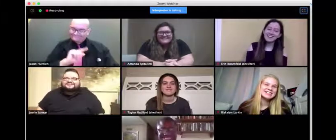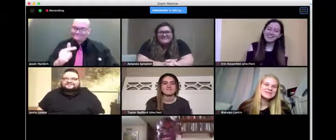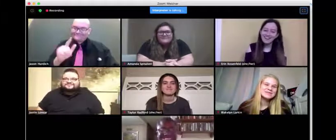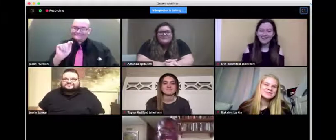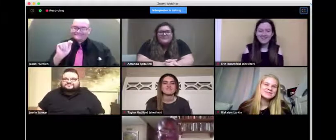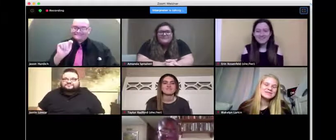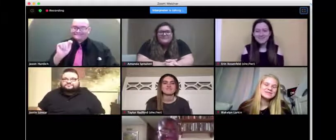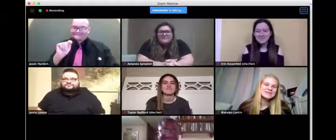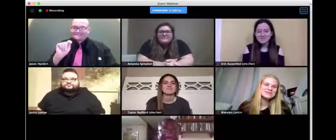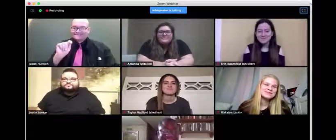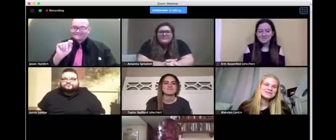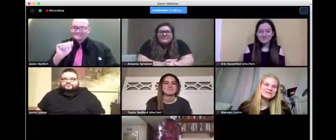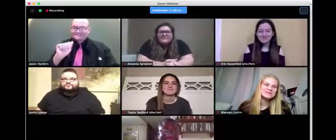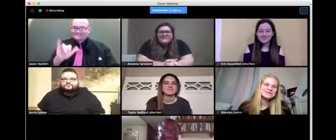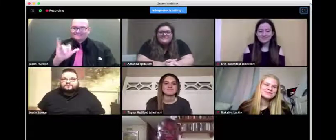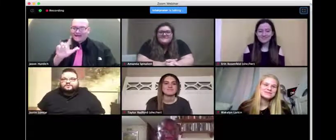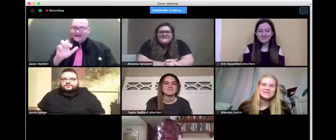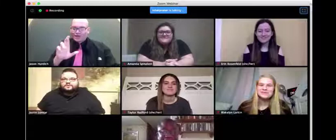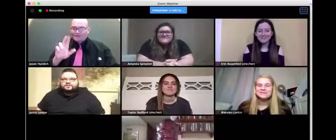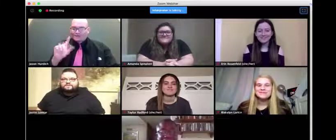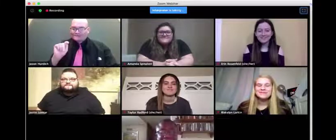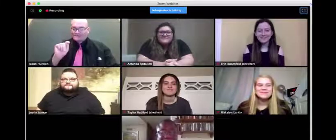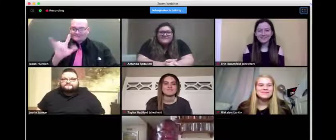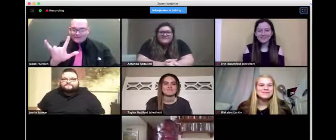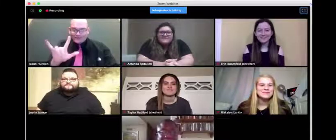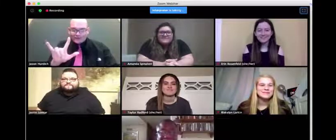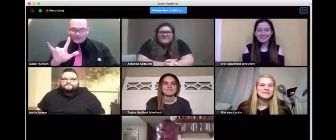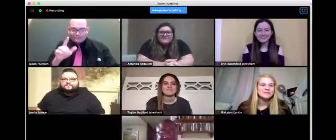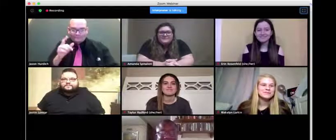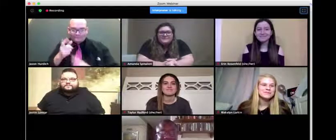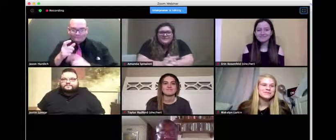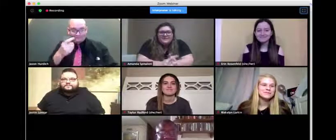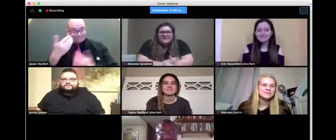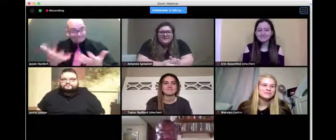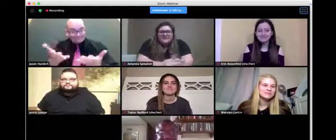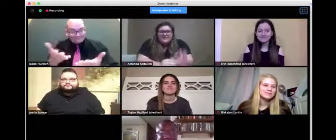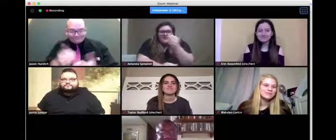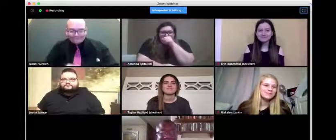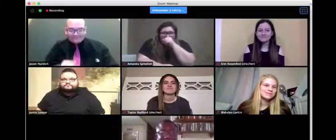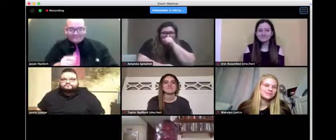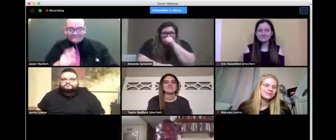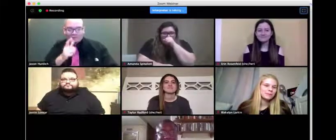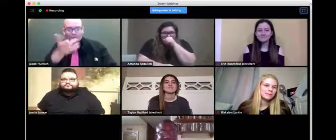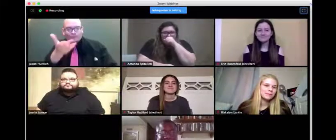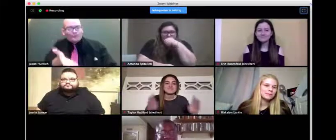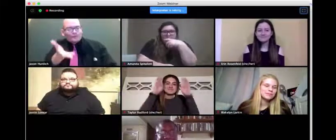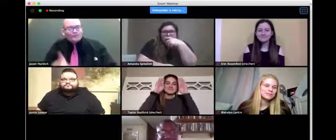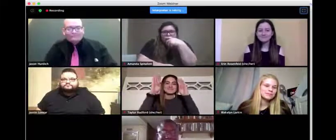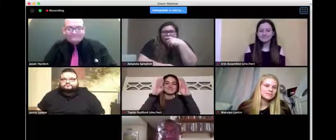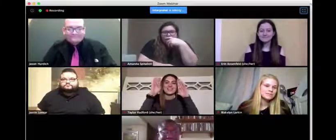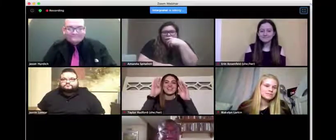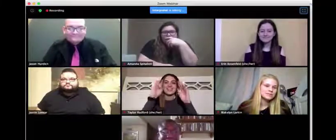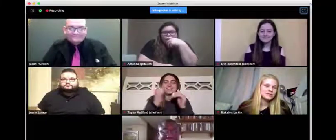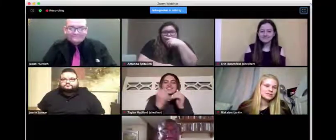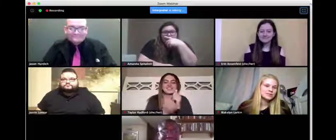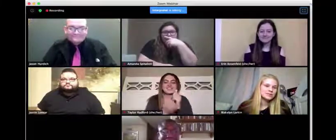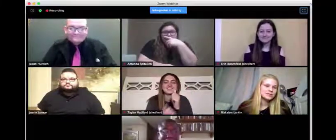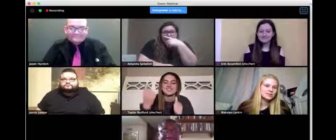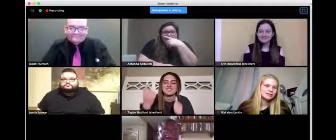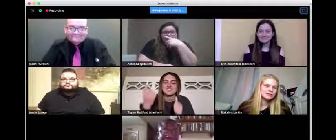talk with Taylor. Who are you, Taylor? Hi, everyone. Hi. I'm happy to be here. I'm really involved in this